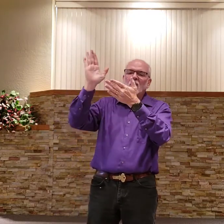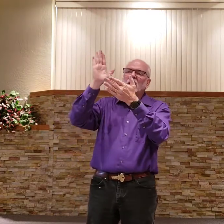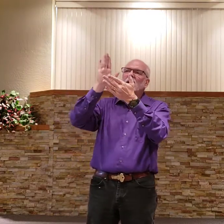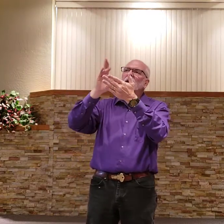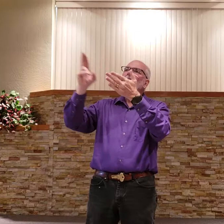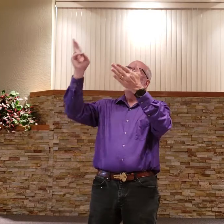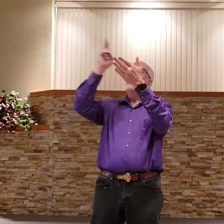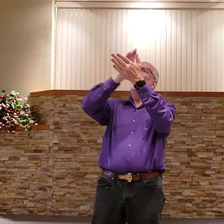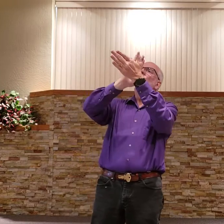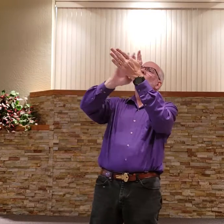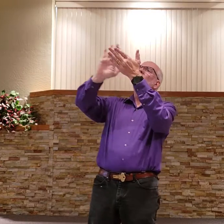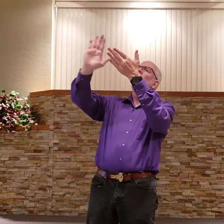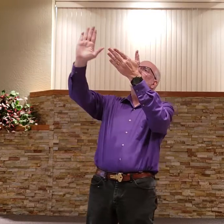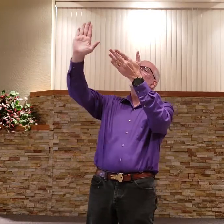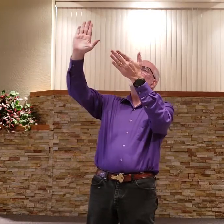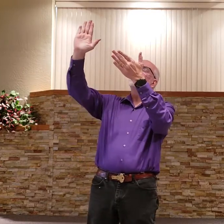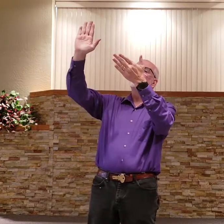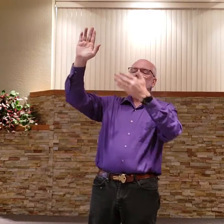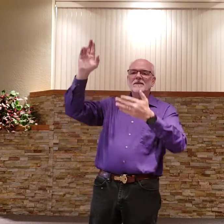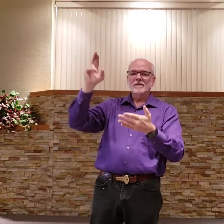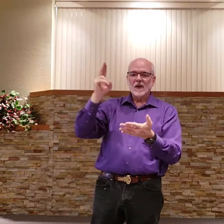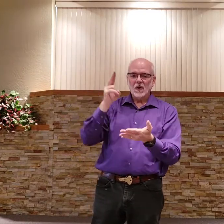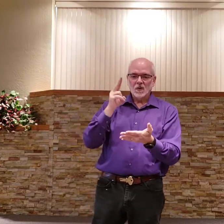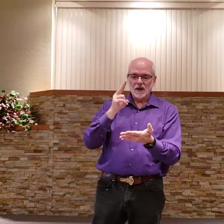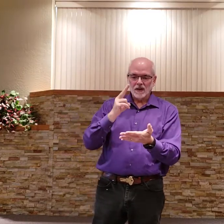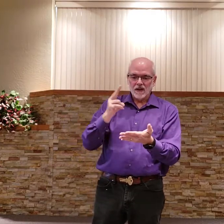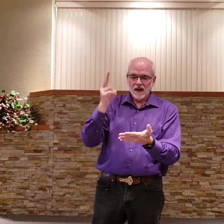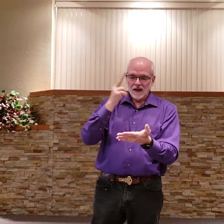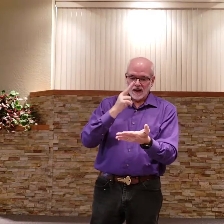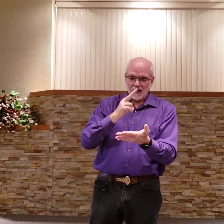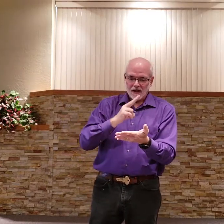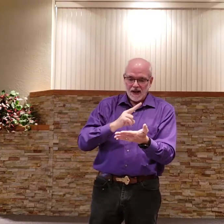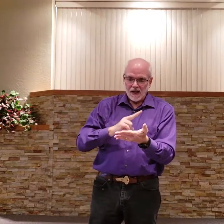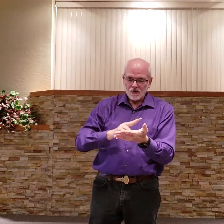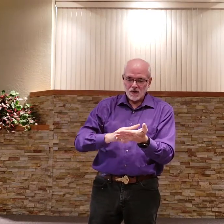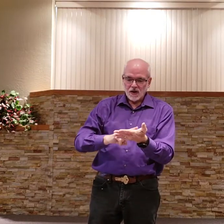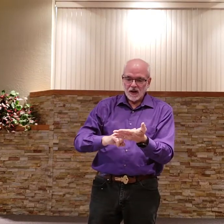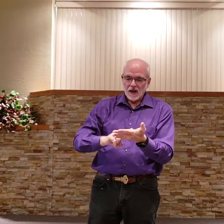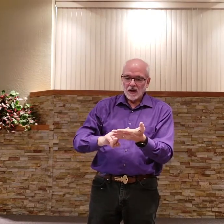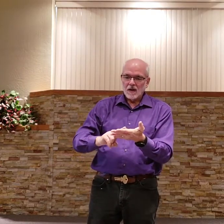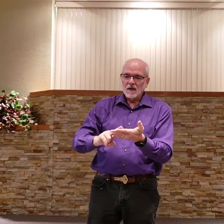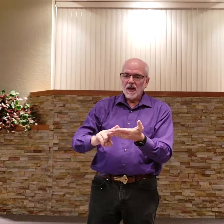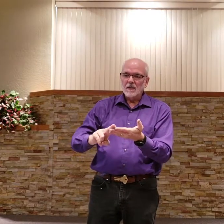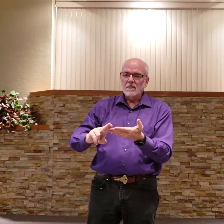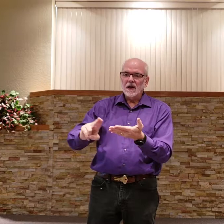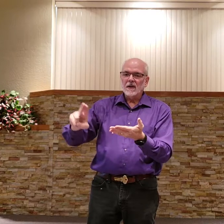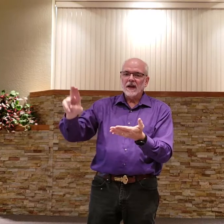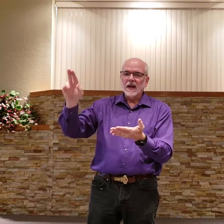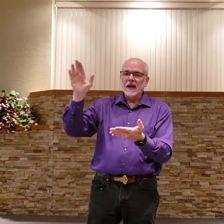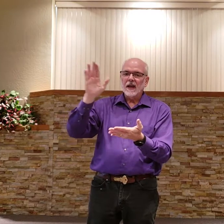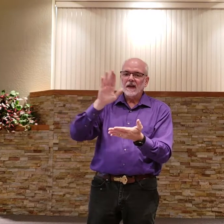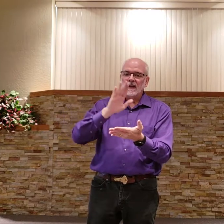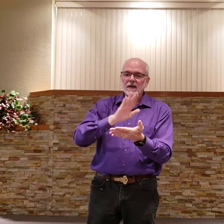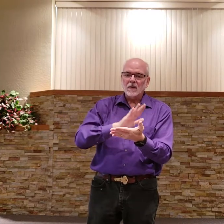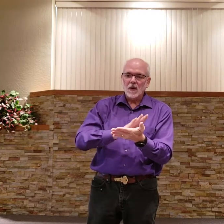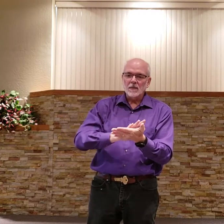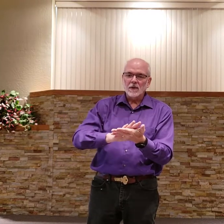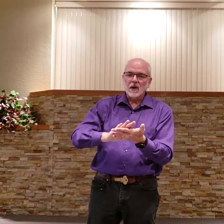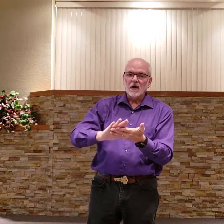holy, holy, holy. An H, kind of butter the hand and then wipe it off.